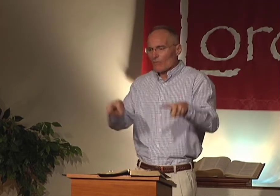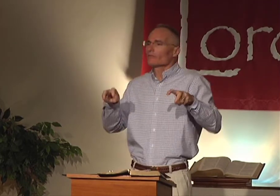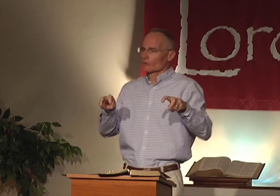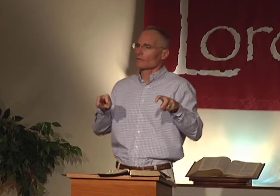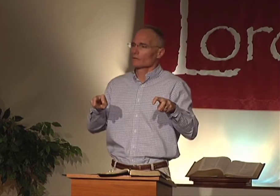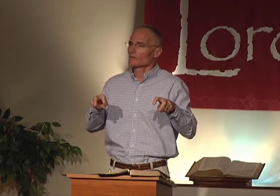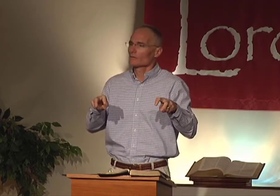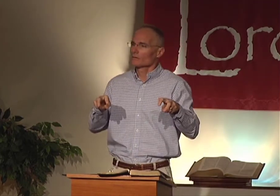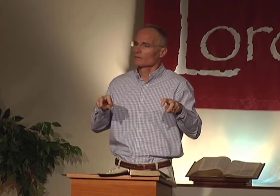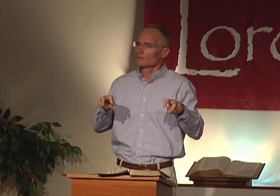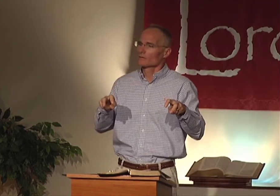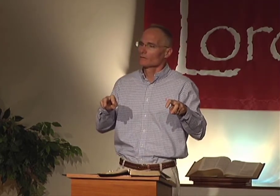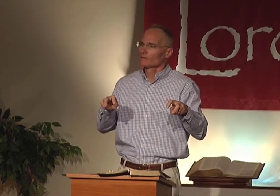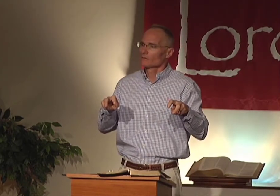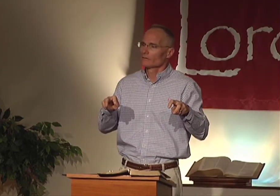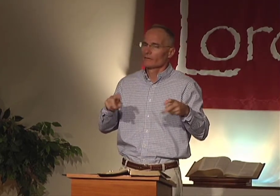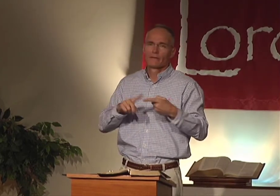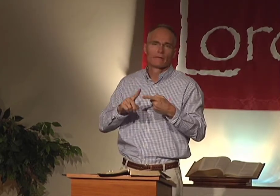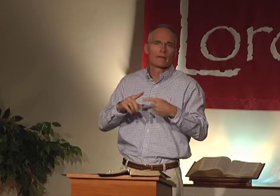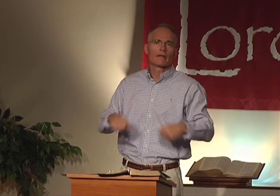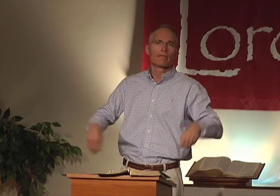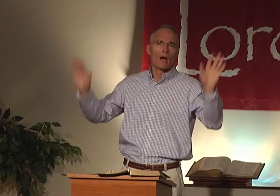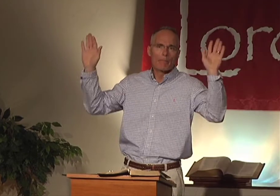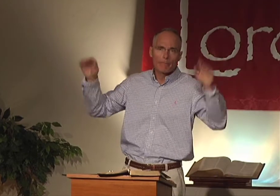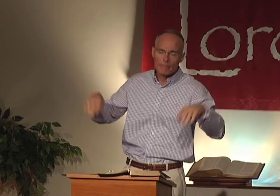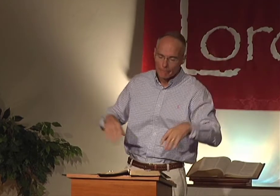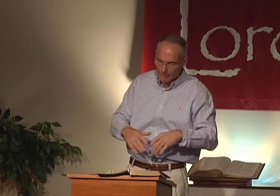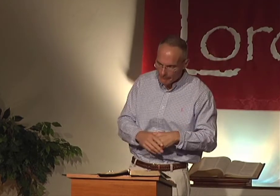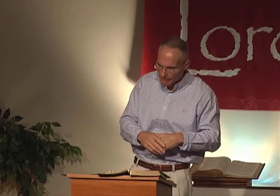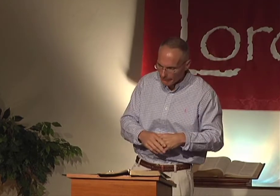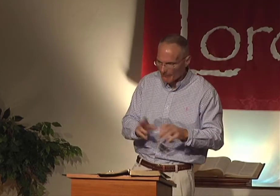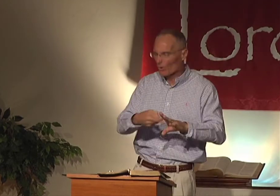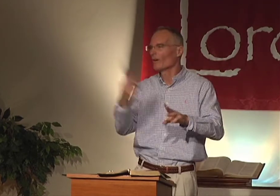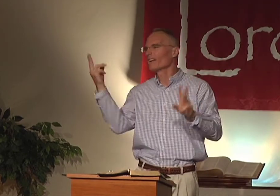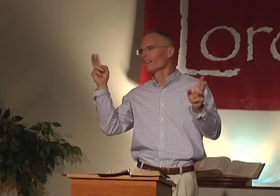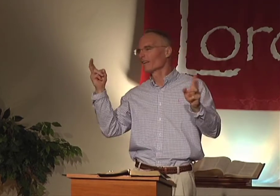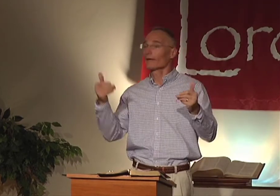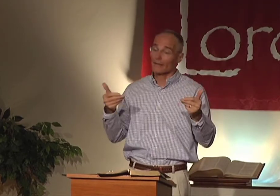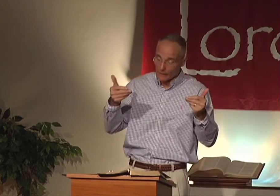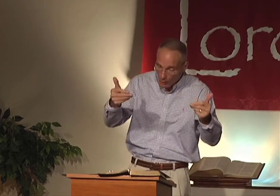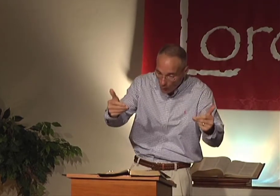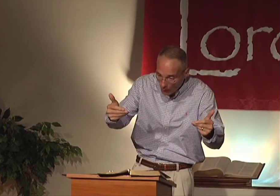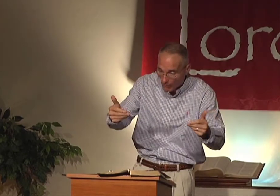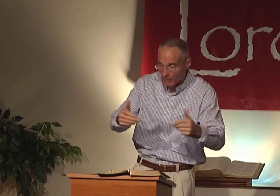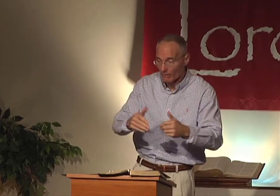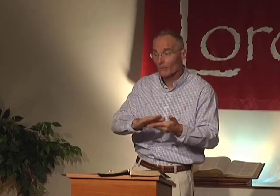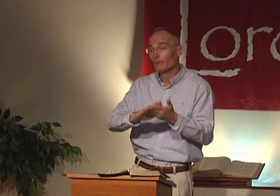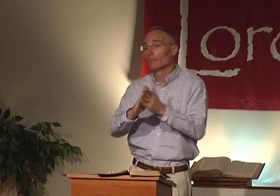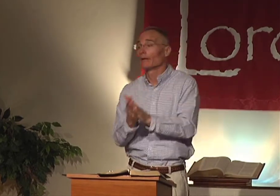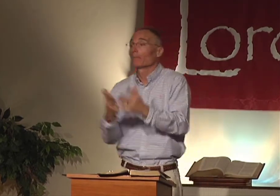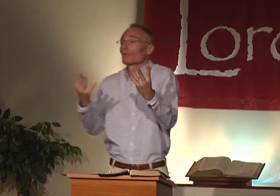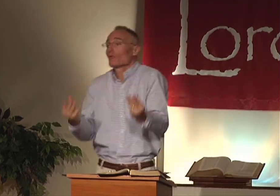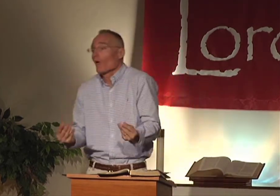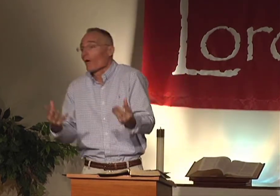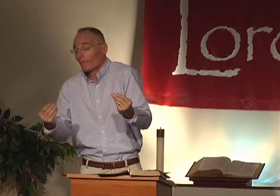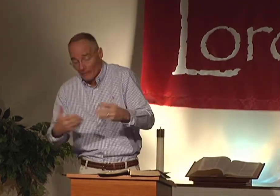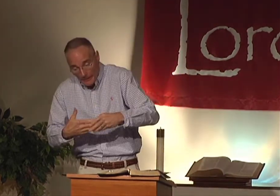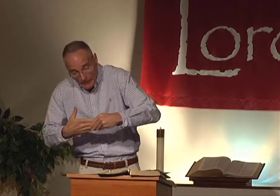You understand that's selfish. You have to give up things. Quit. Move on. Become